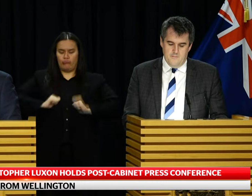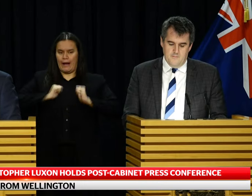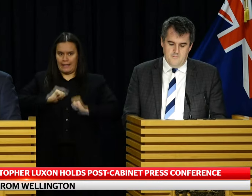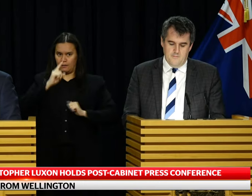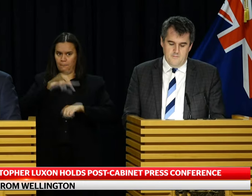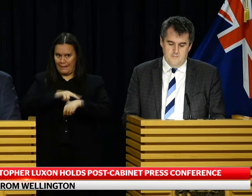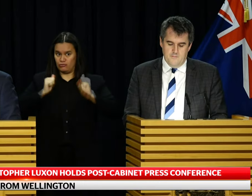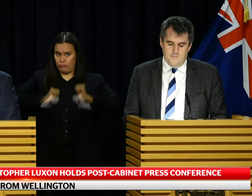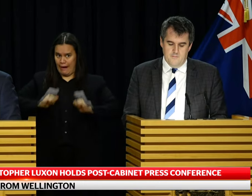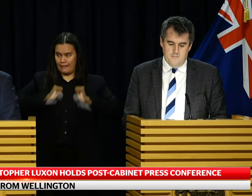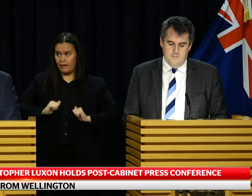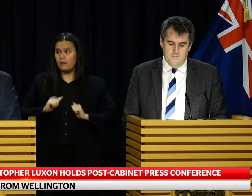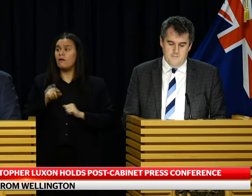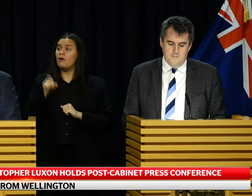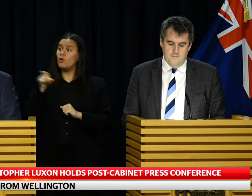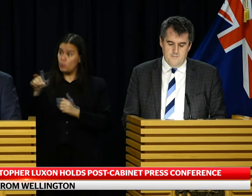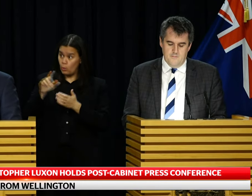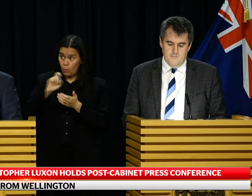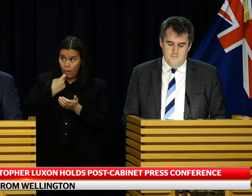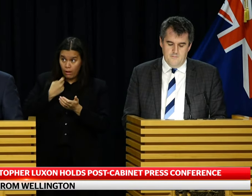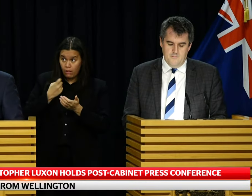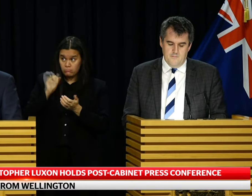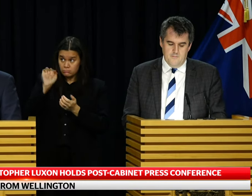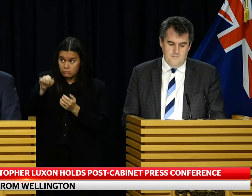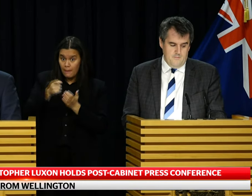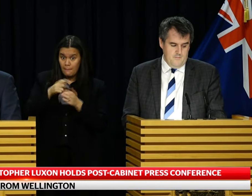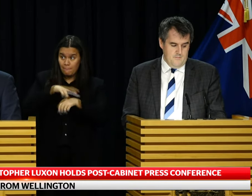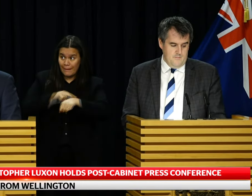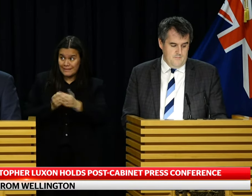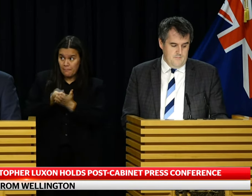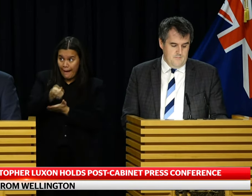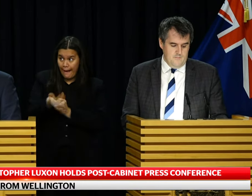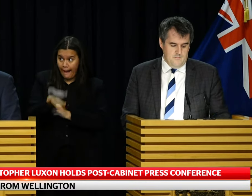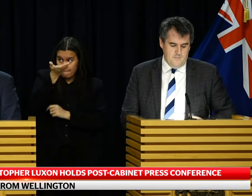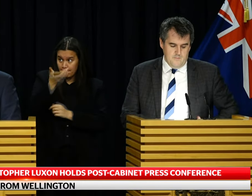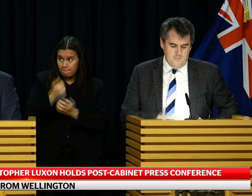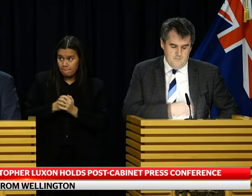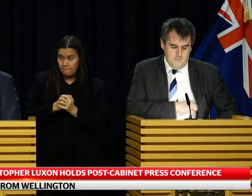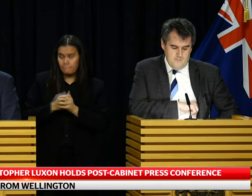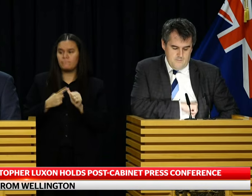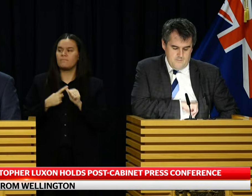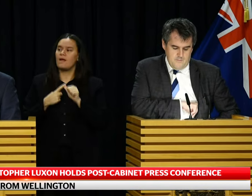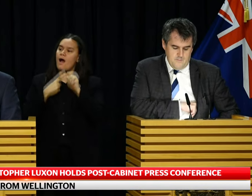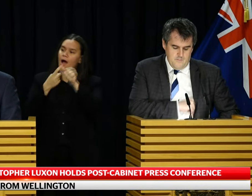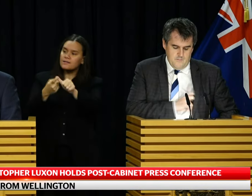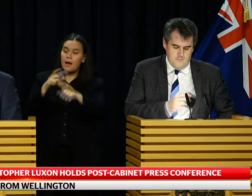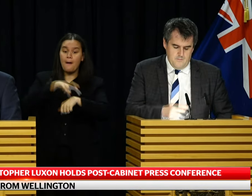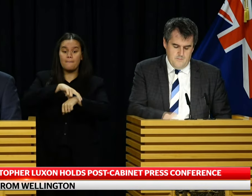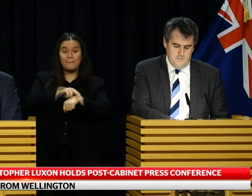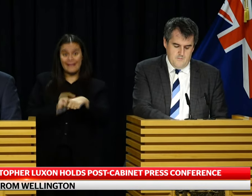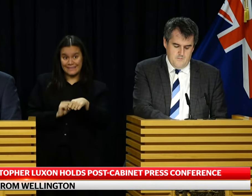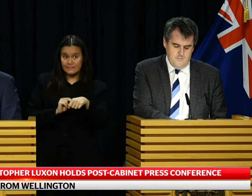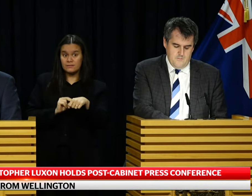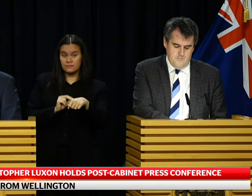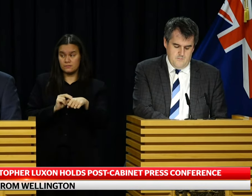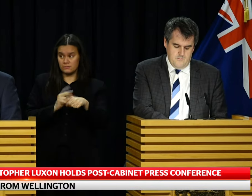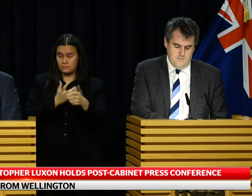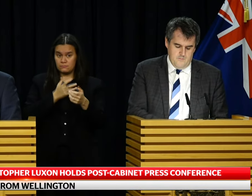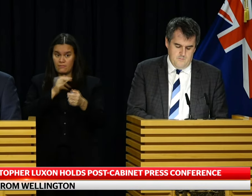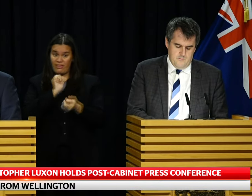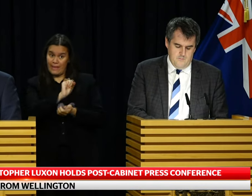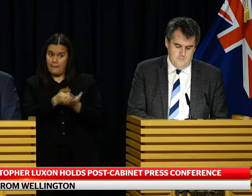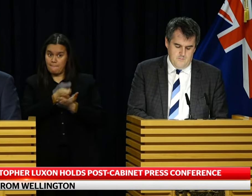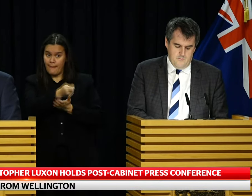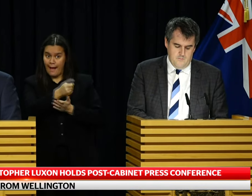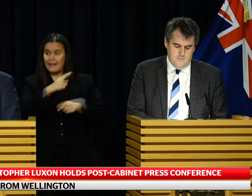inclined to change your pay offer to police, for instance? Well, look, I mean, as I said, you know, our pay negotiations with police, between police and the Police Association, are ongoing. We'll continue